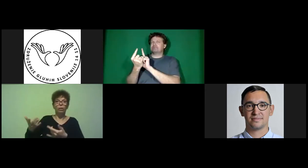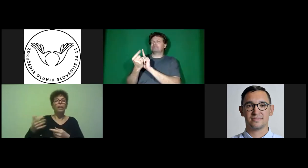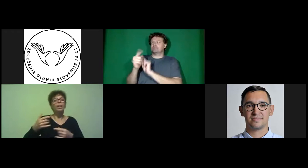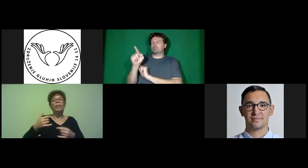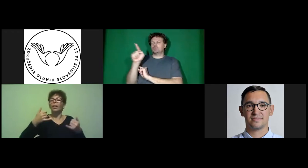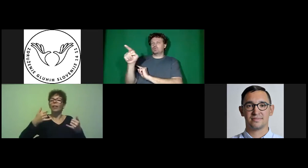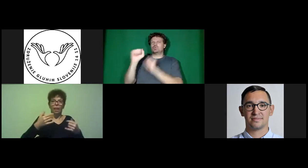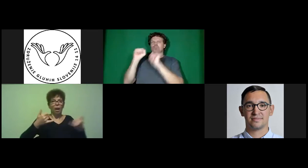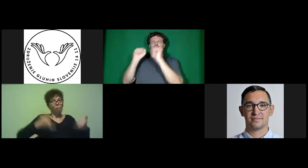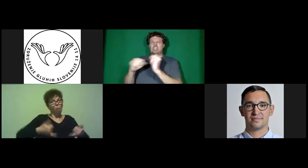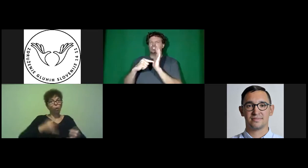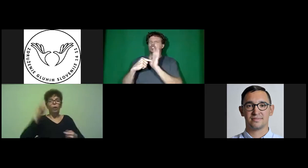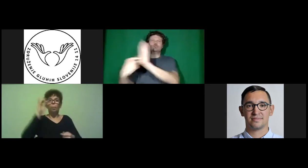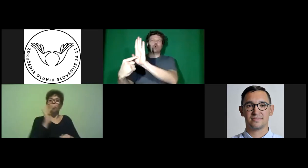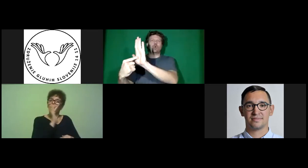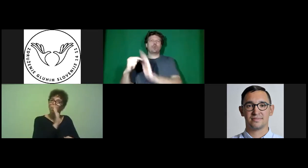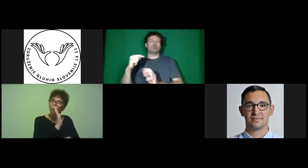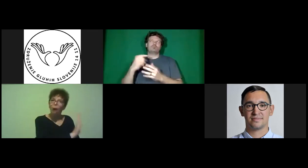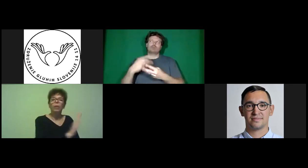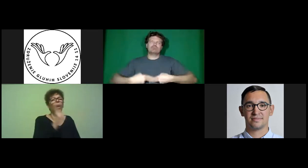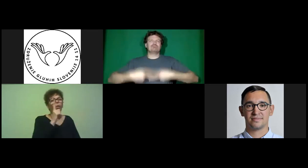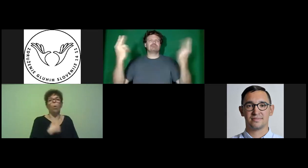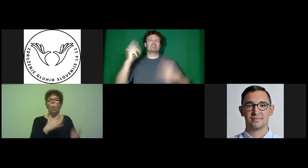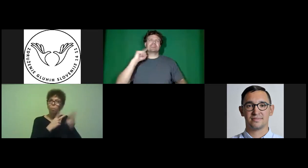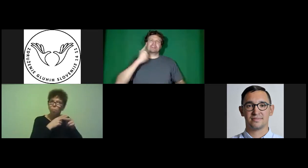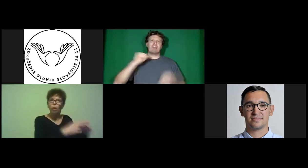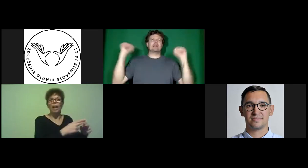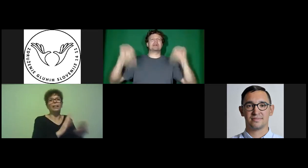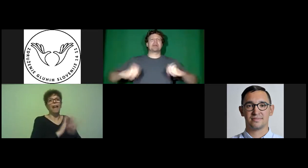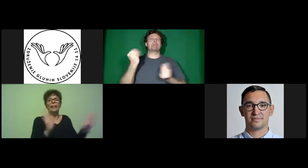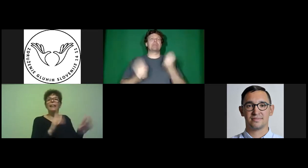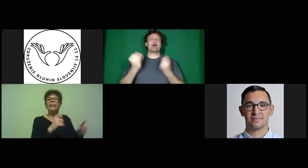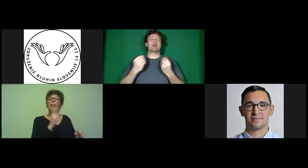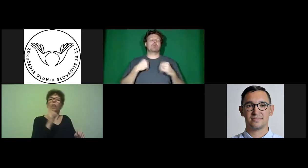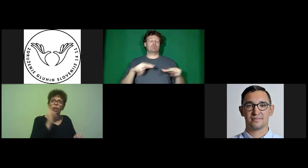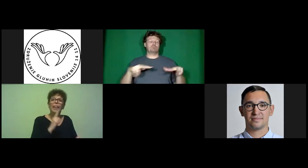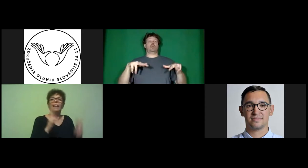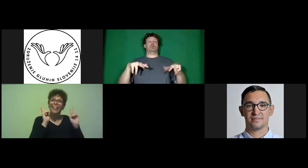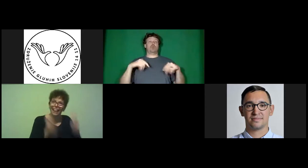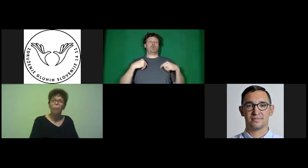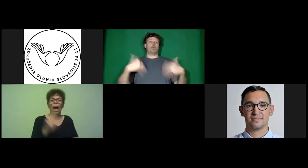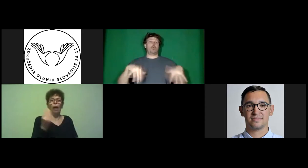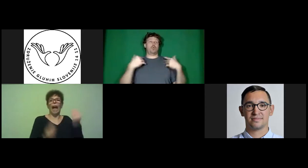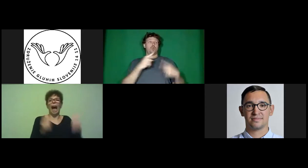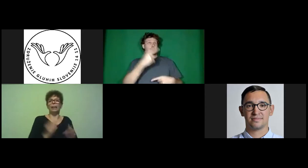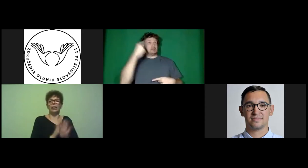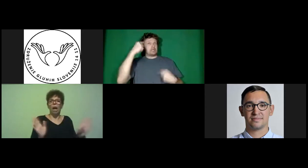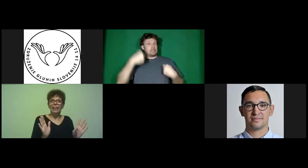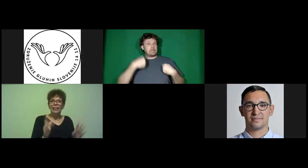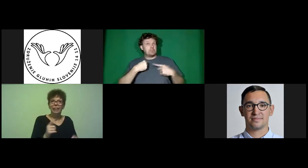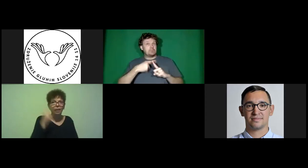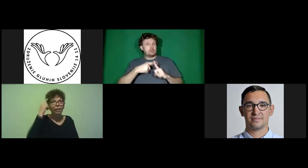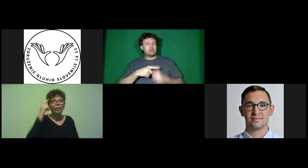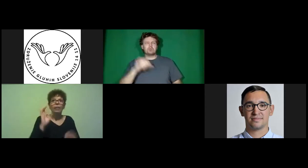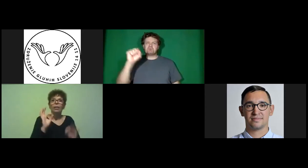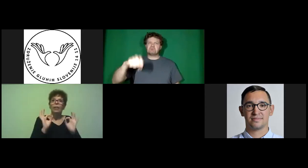I missed my opportunity. And I want you to